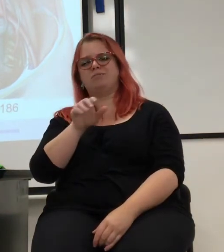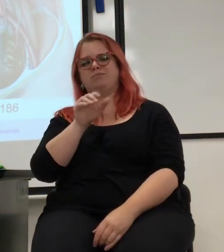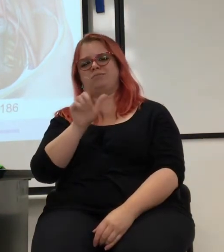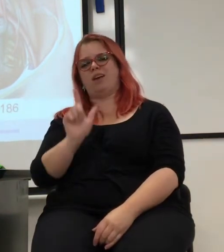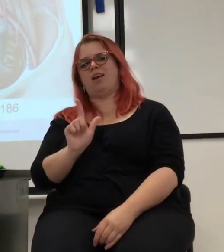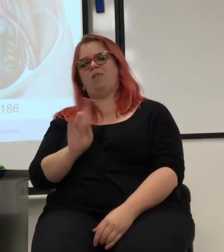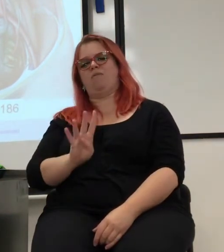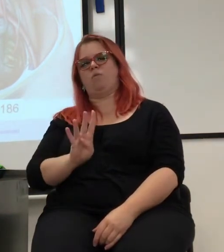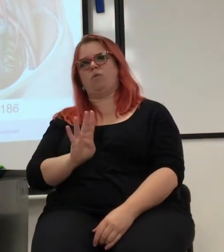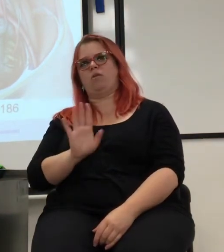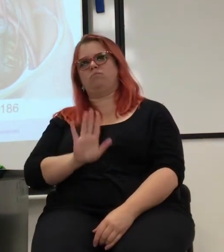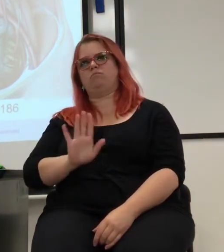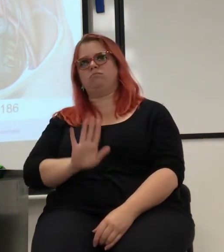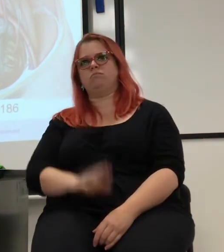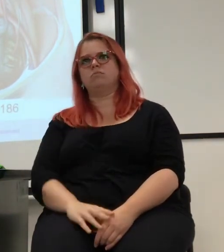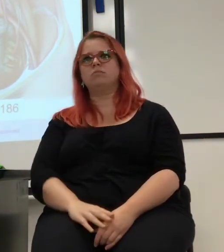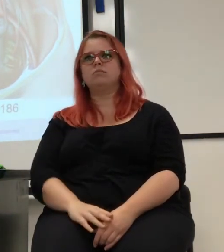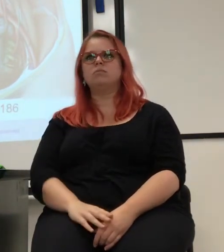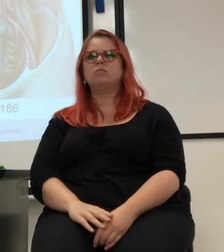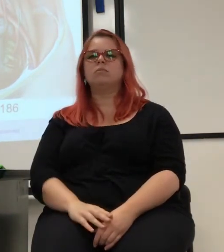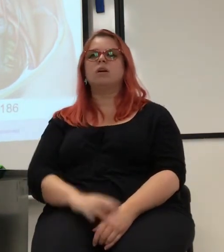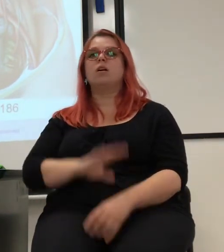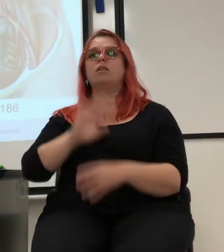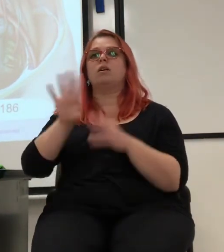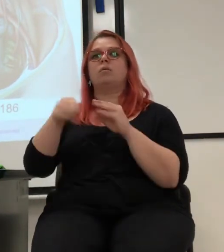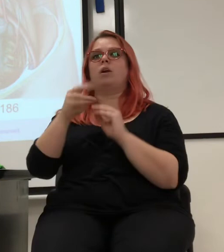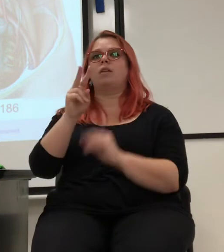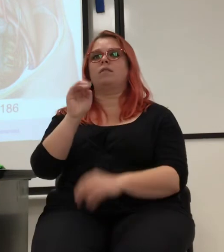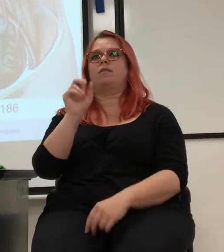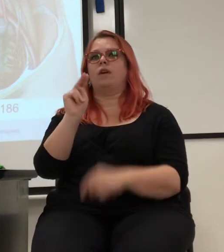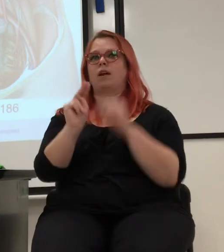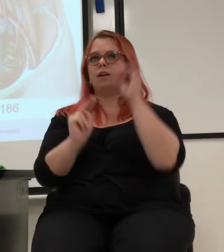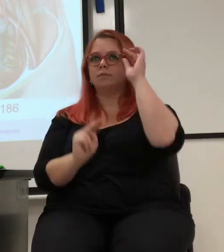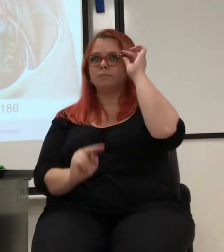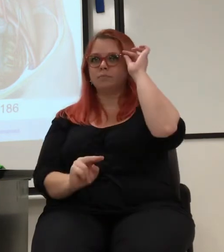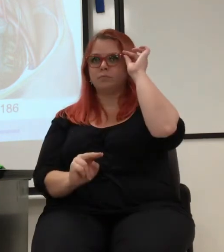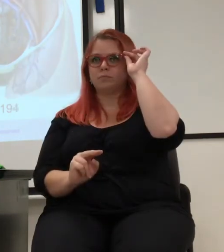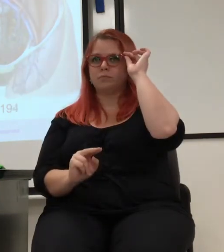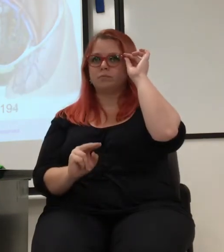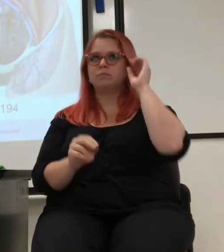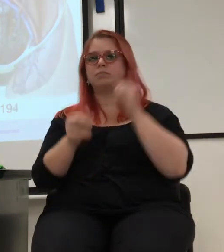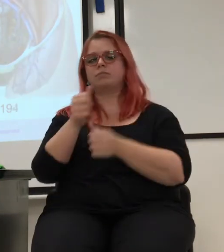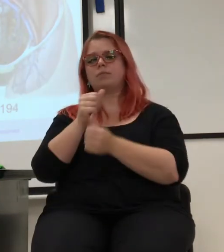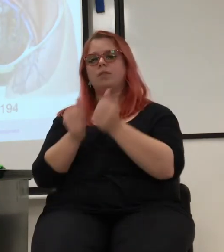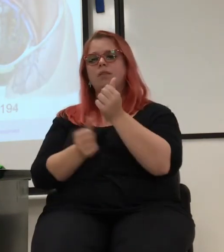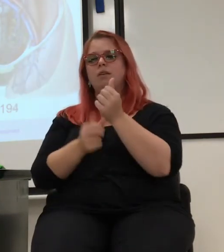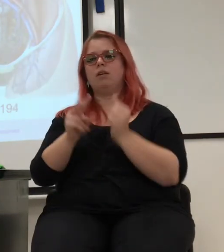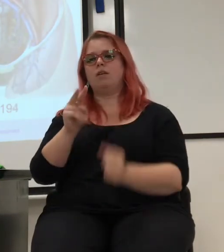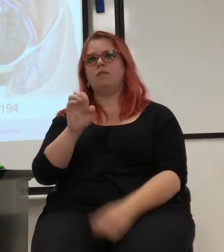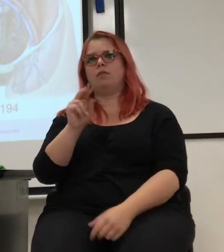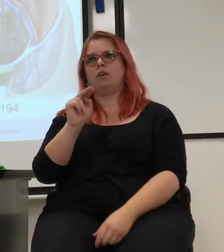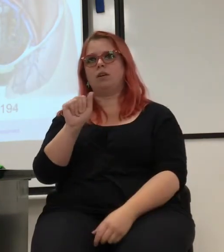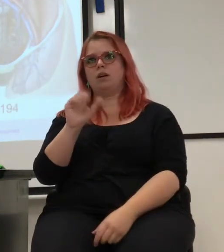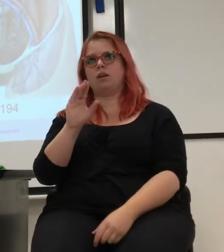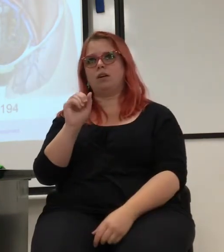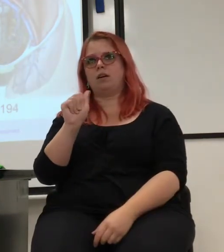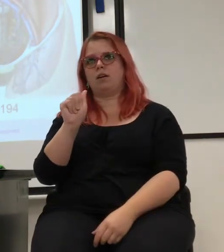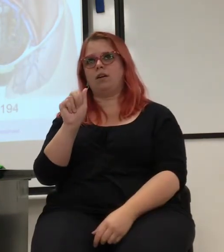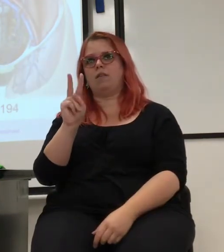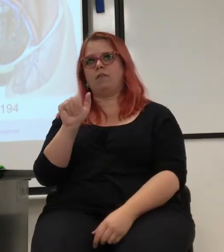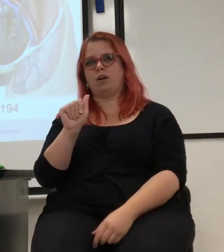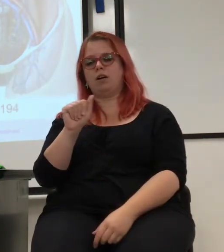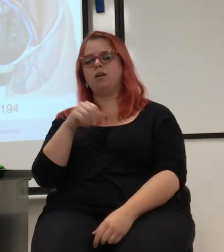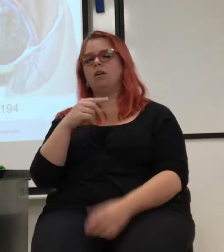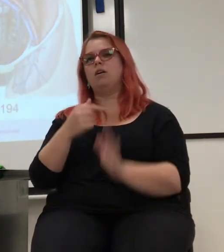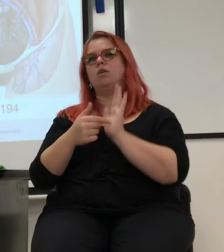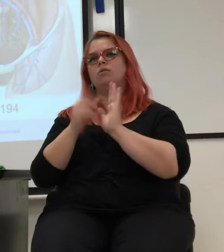L4. Let's add the vein to the picture. The inferior vena cava, shown here, it